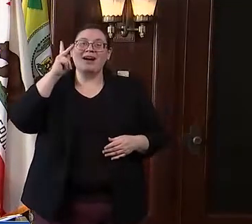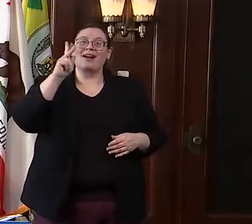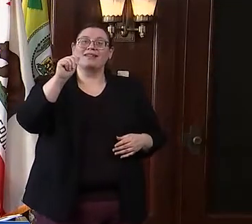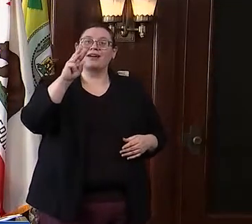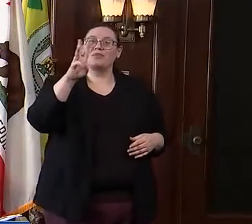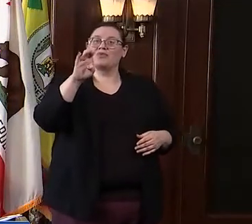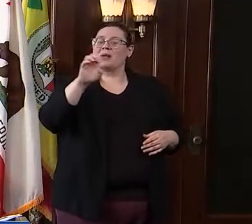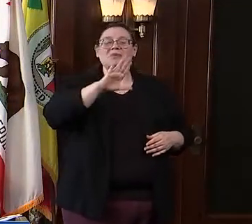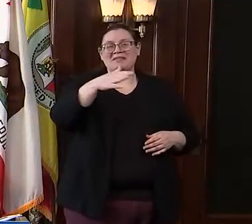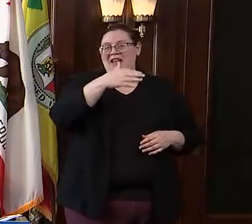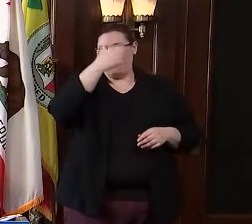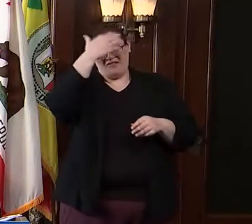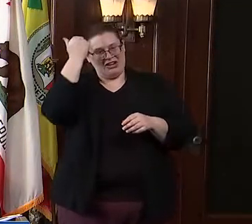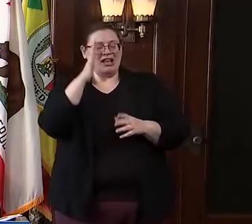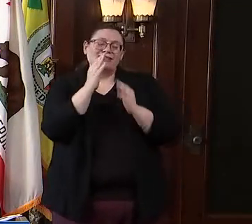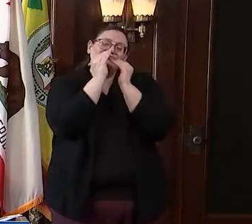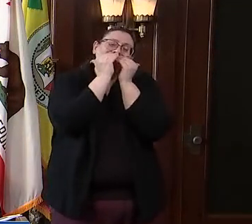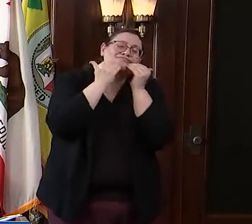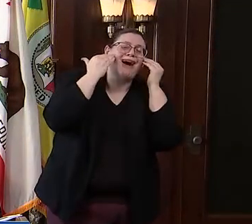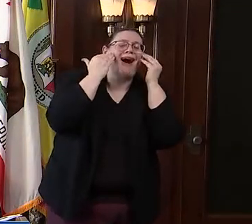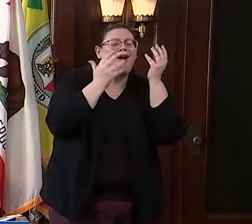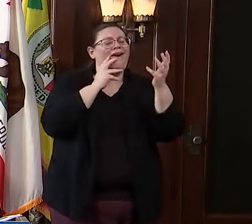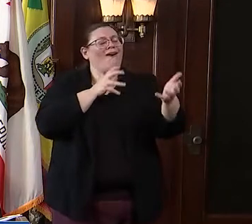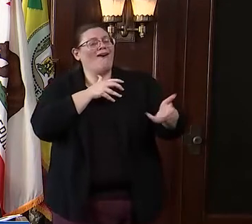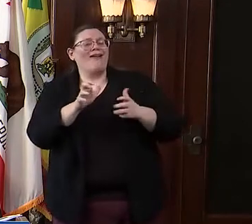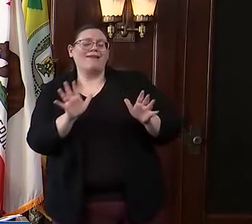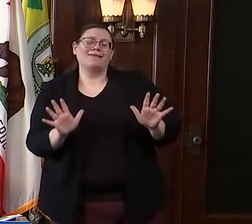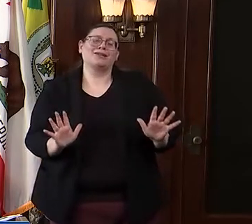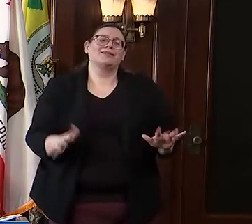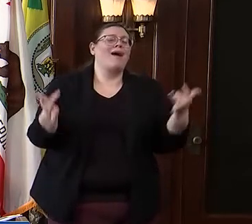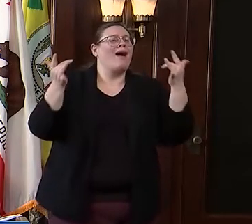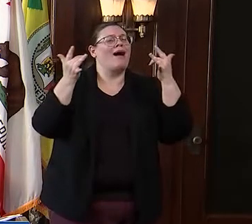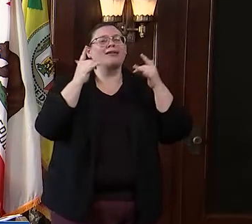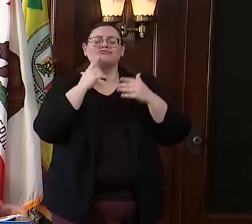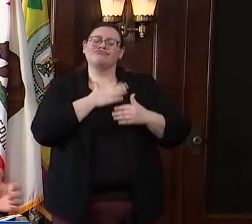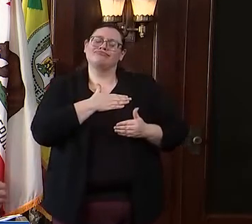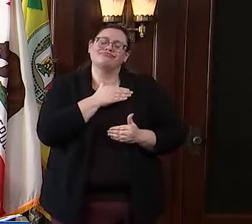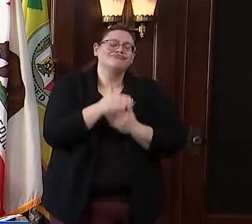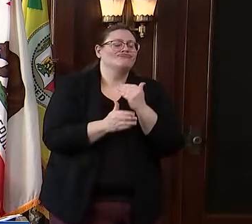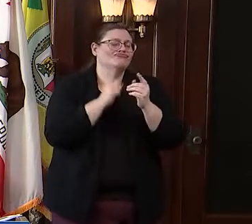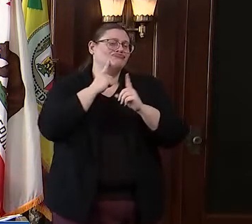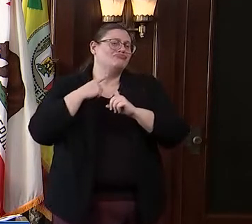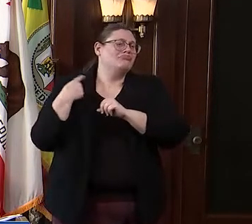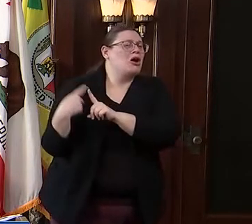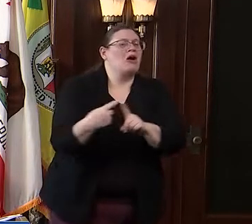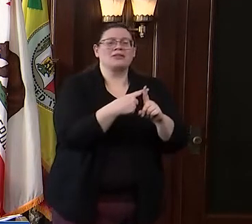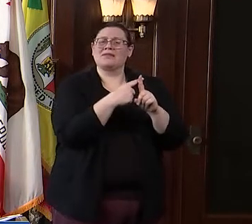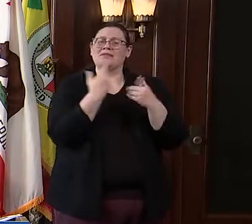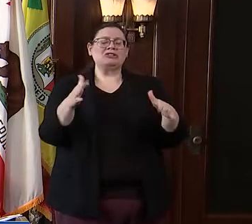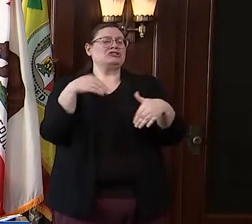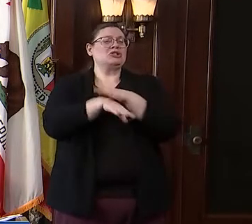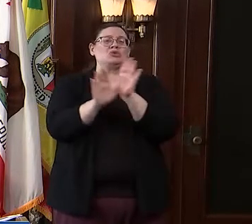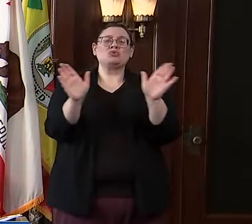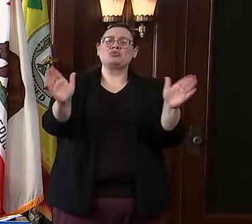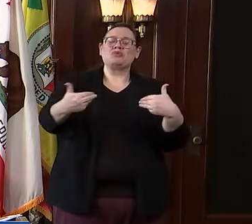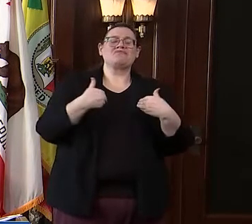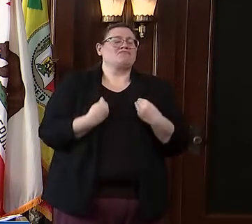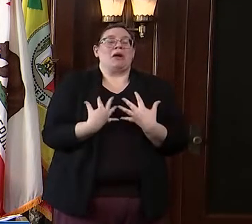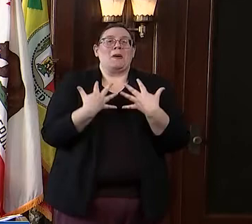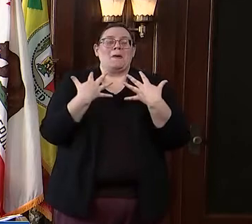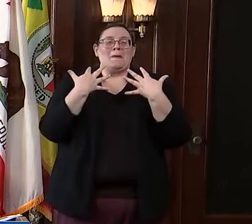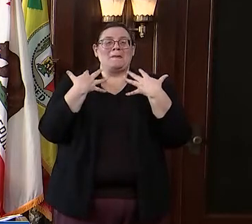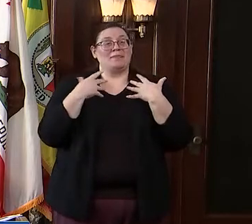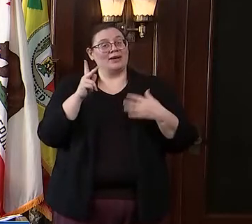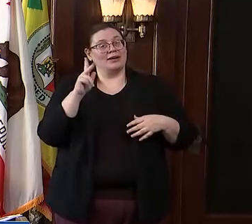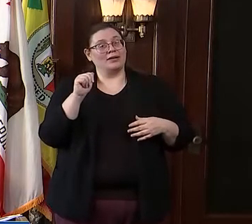forget his warm smile, his easy laugh, the kindness and positive energy he brought into any room. When you're around